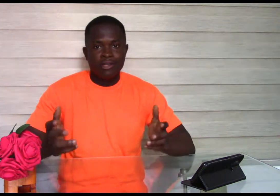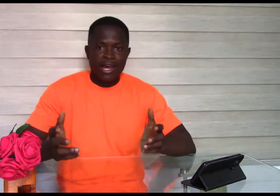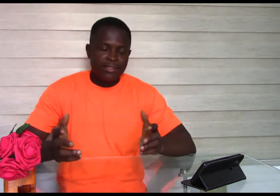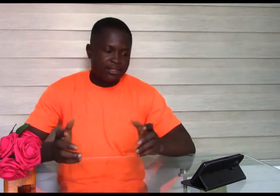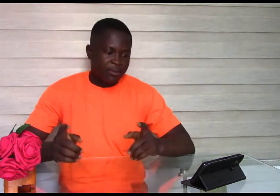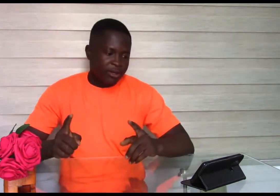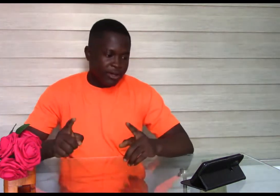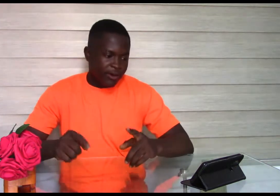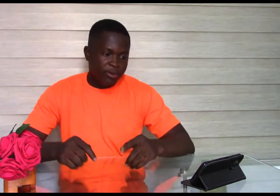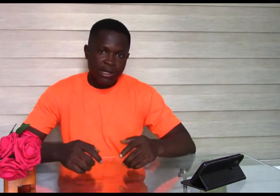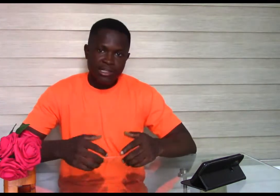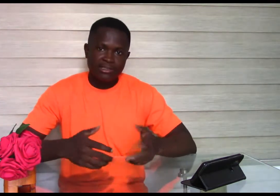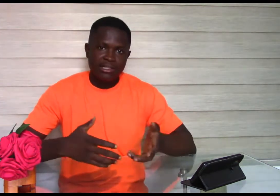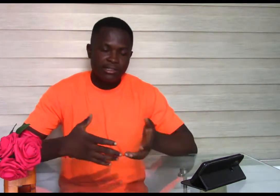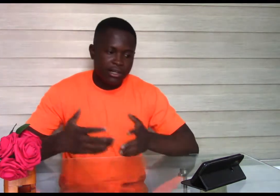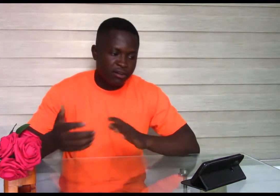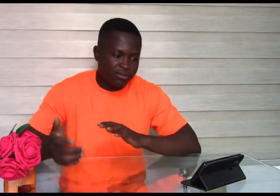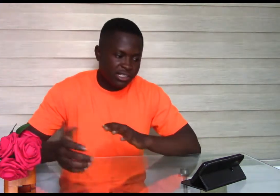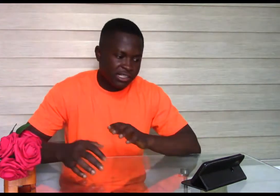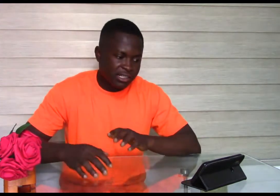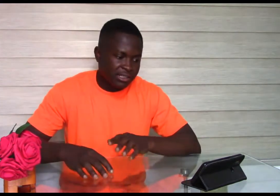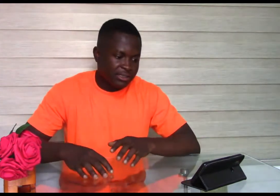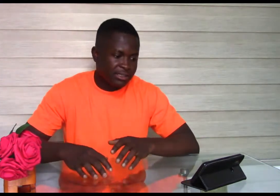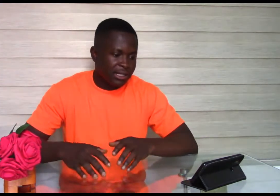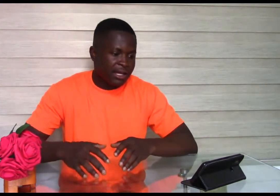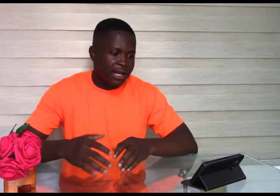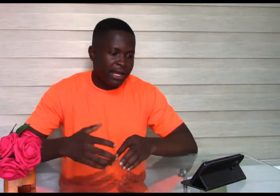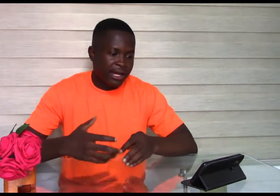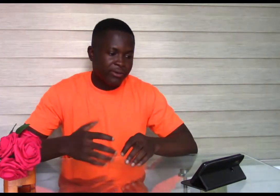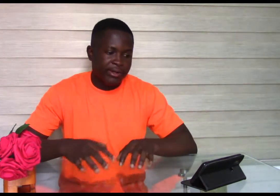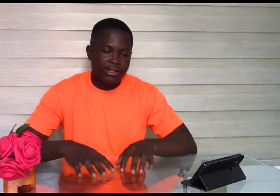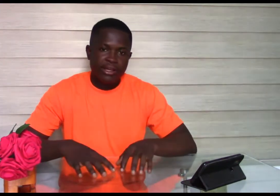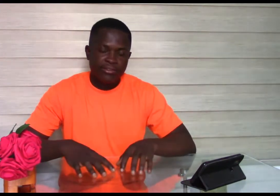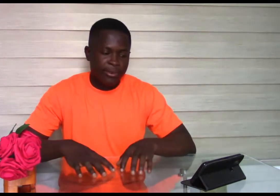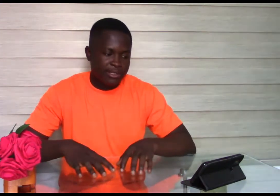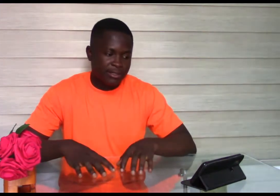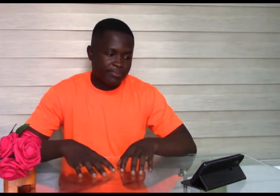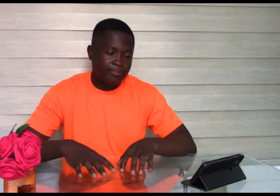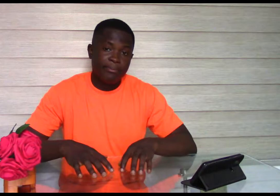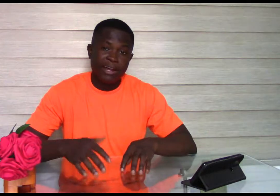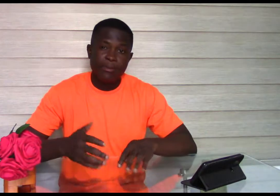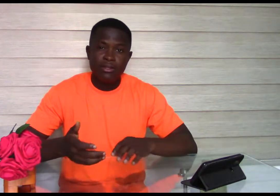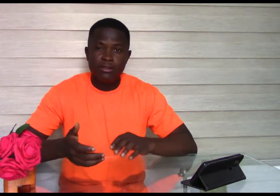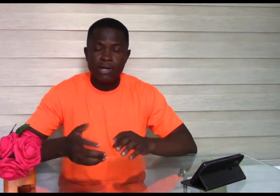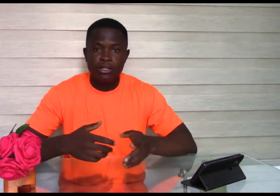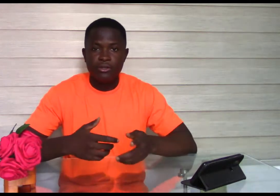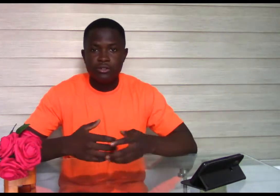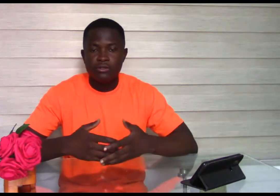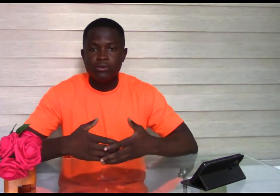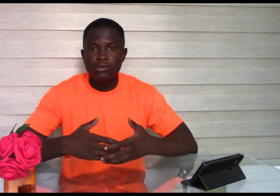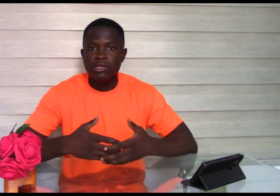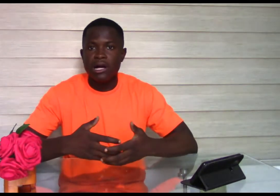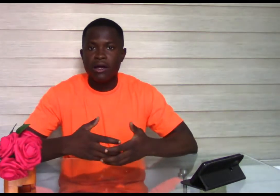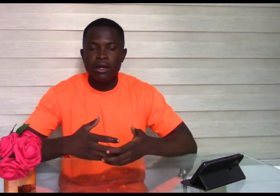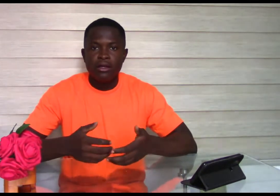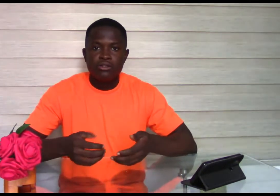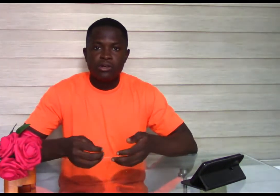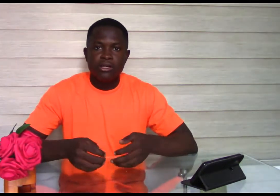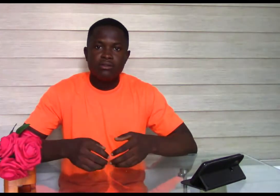Guys, I'm going to help you understand the conversations I had with a deaf person. By doing so, we are trying to